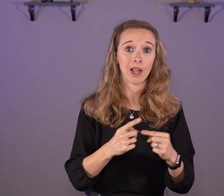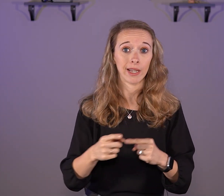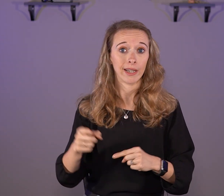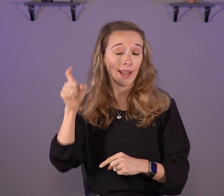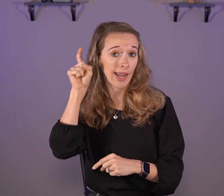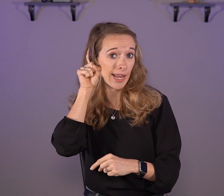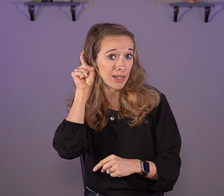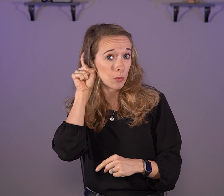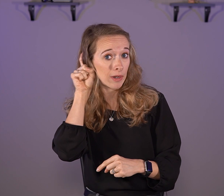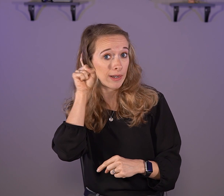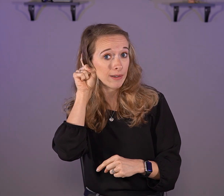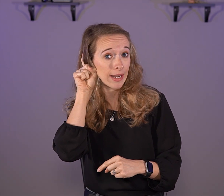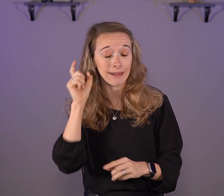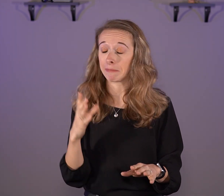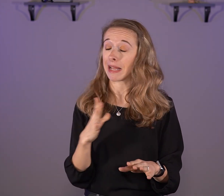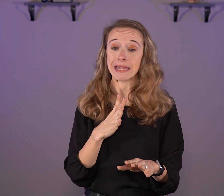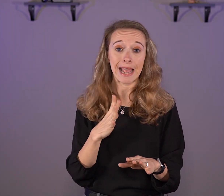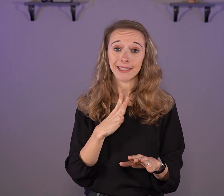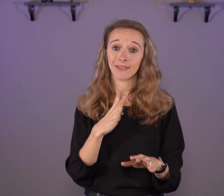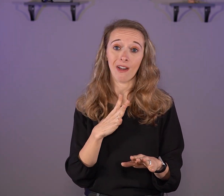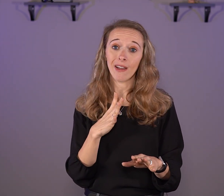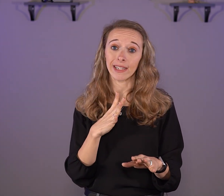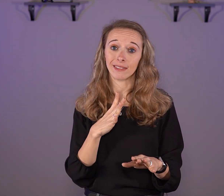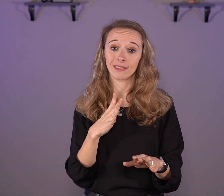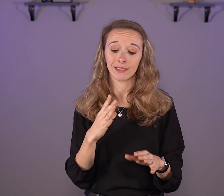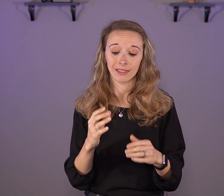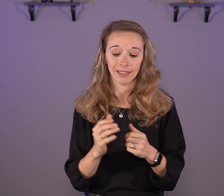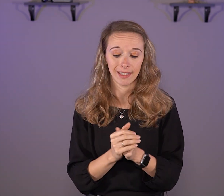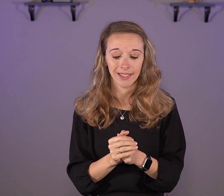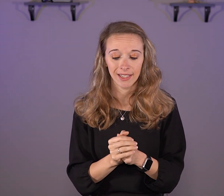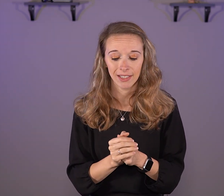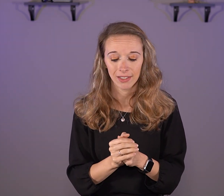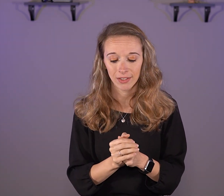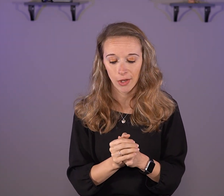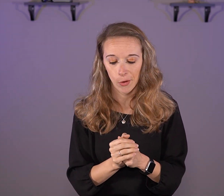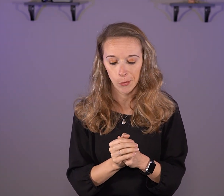sign and wear a hearing aid, and that's fine. So,